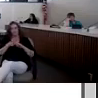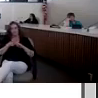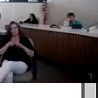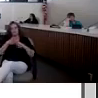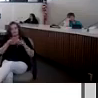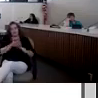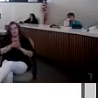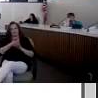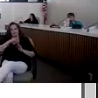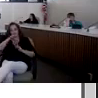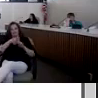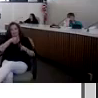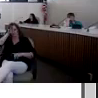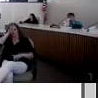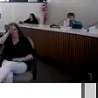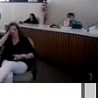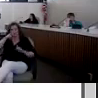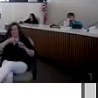anything about this project?